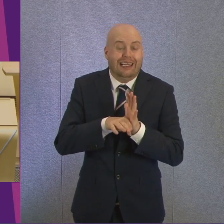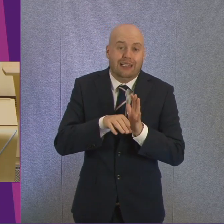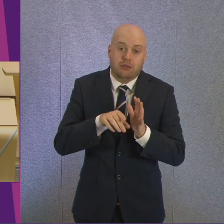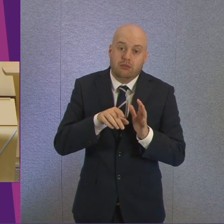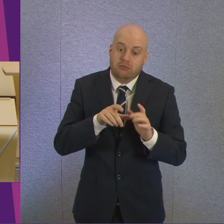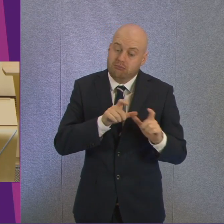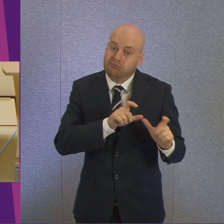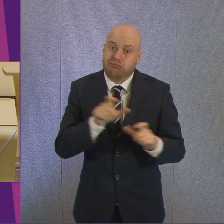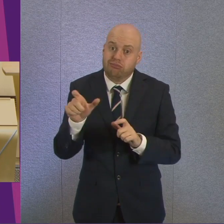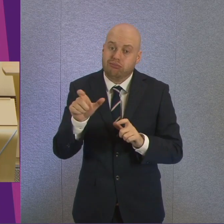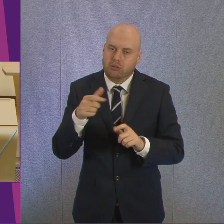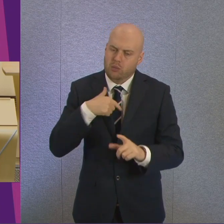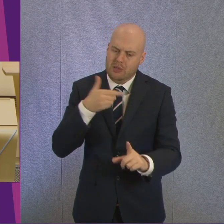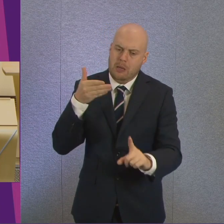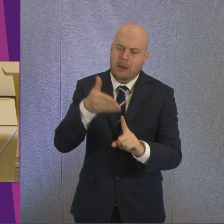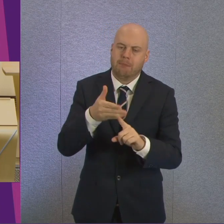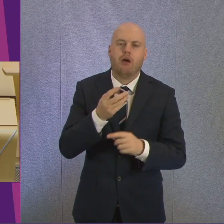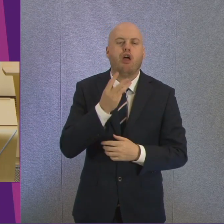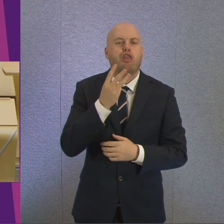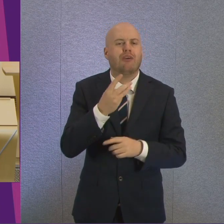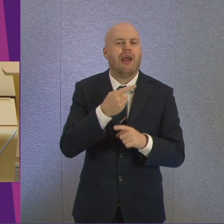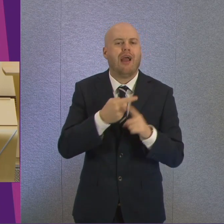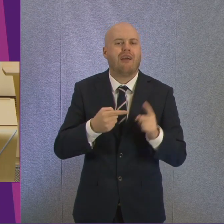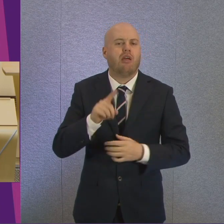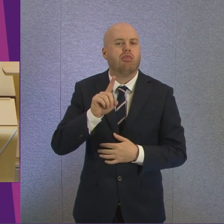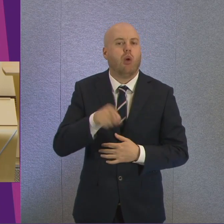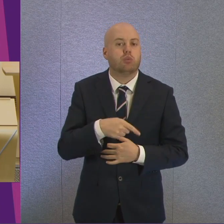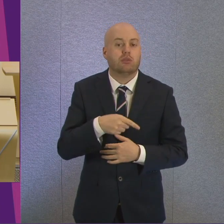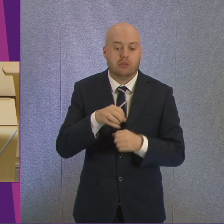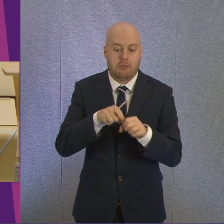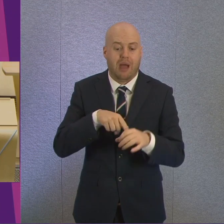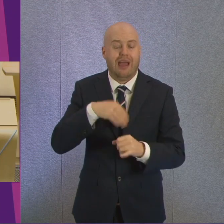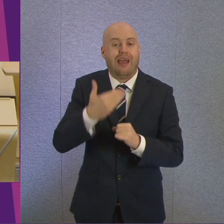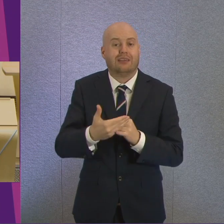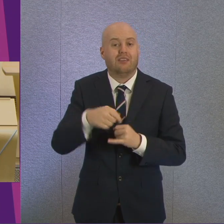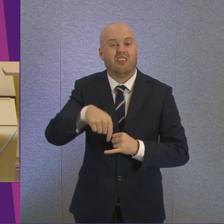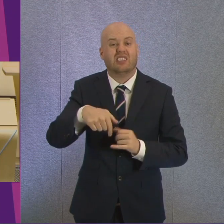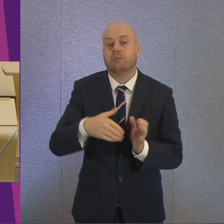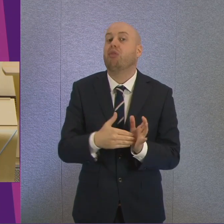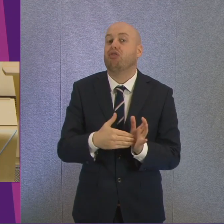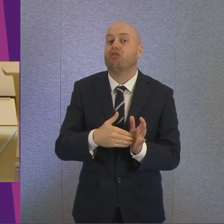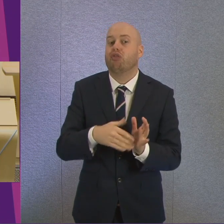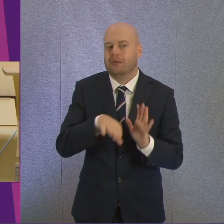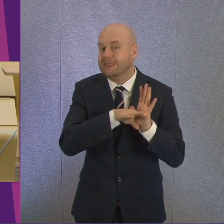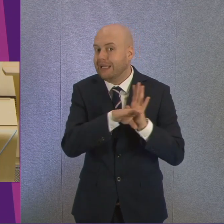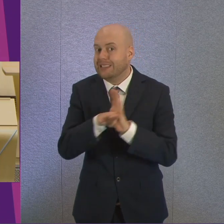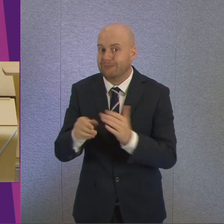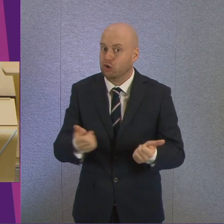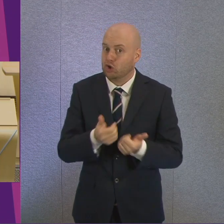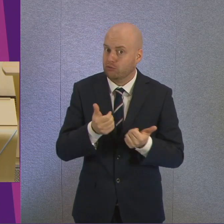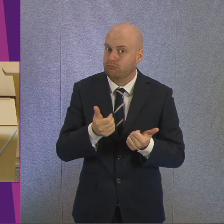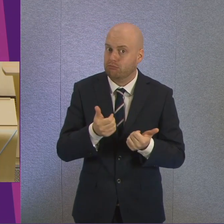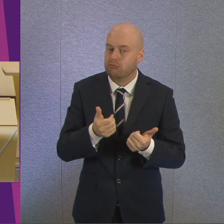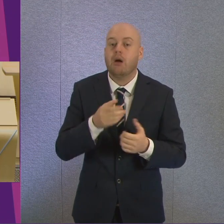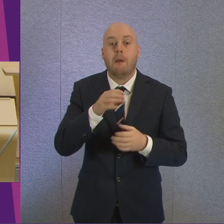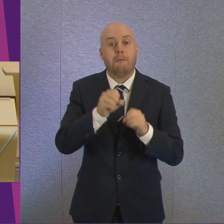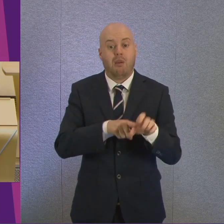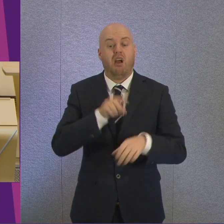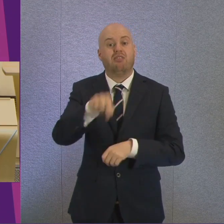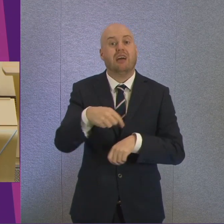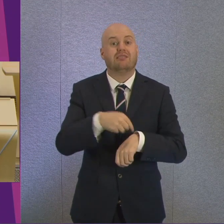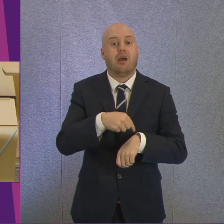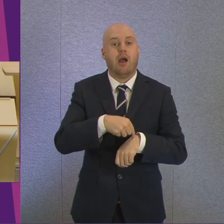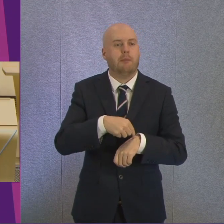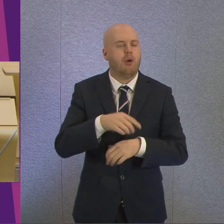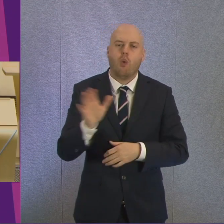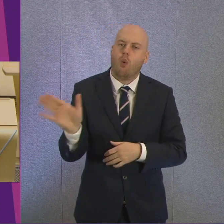of 3,500 by the end of this month. By that time, every health board will have local testing capacity, and we're